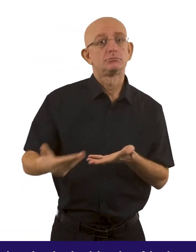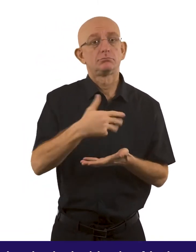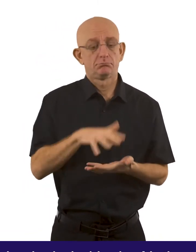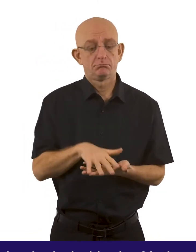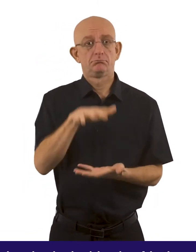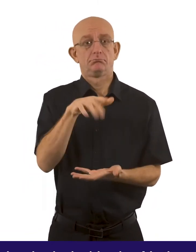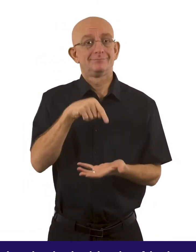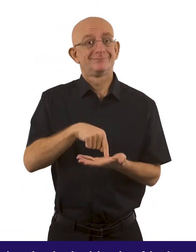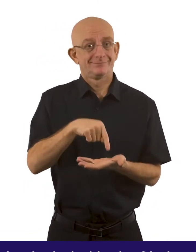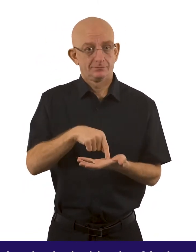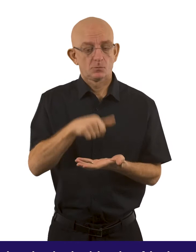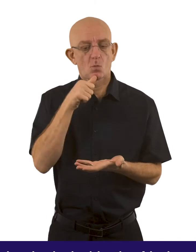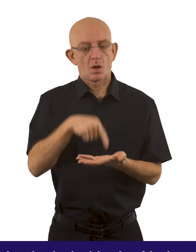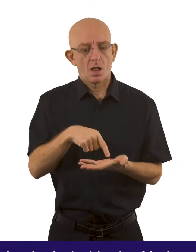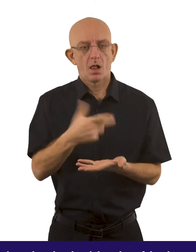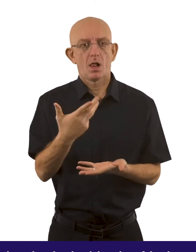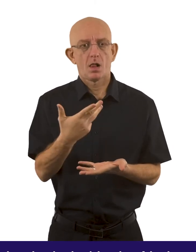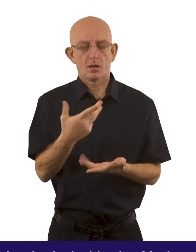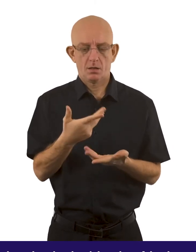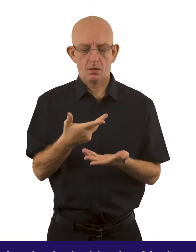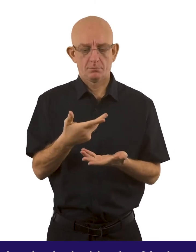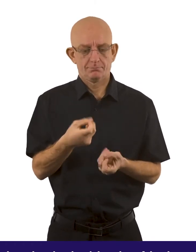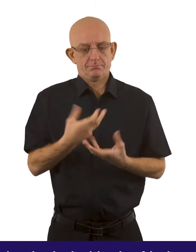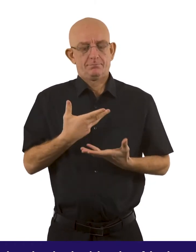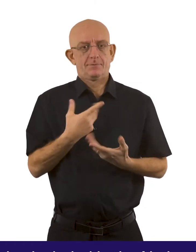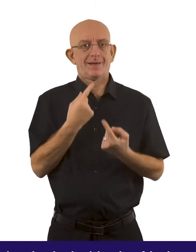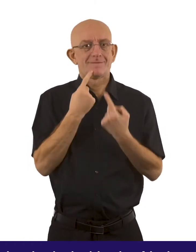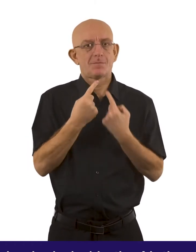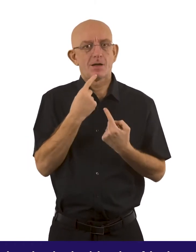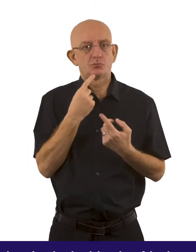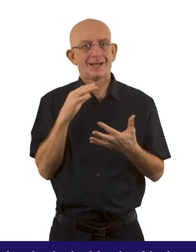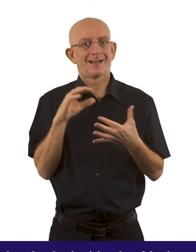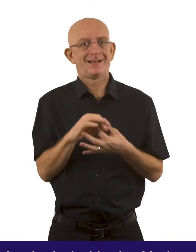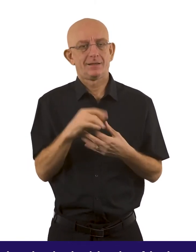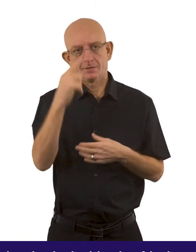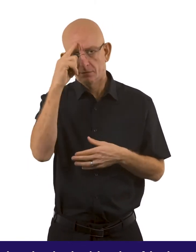Inform policies included in the National Strategy for Disabled People.